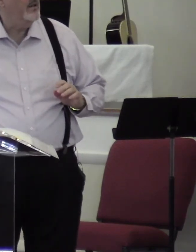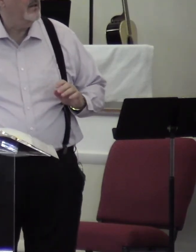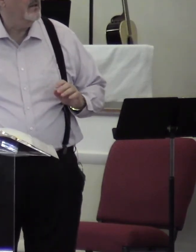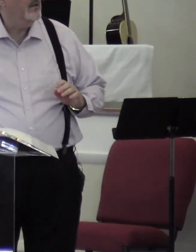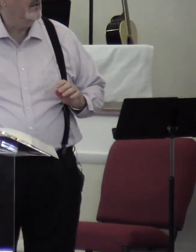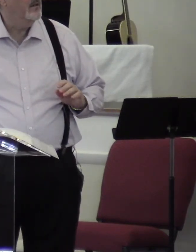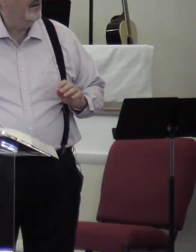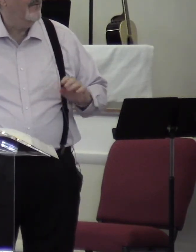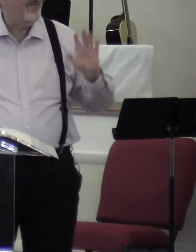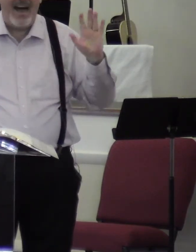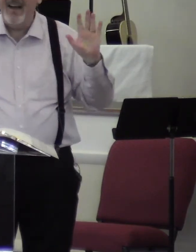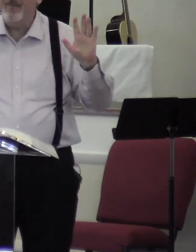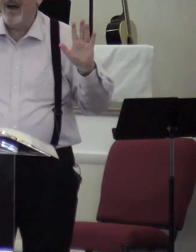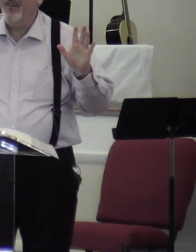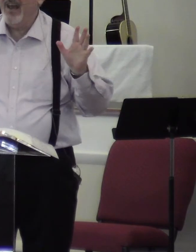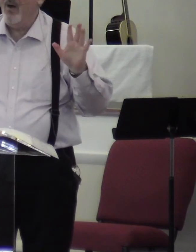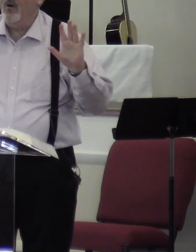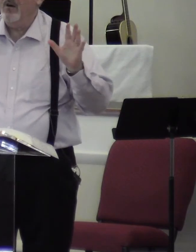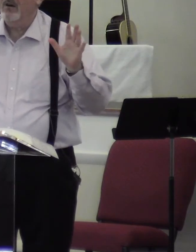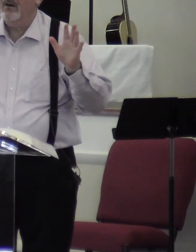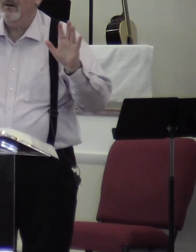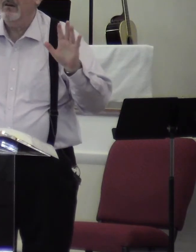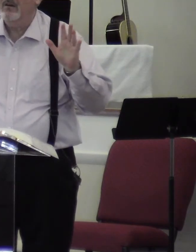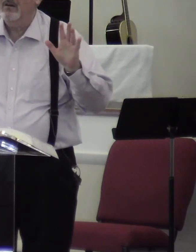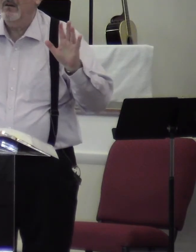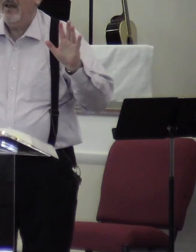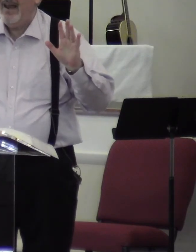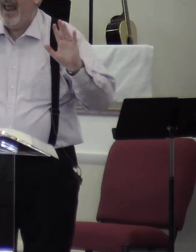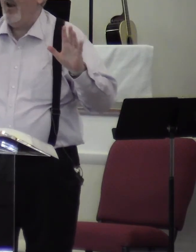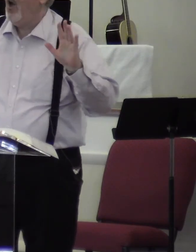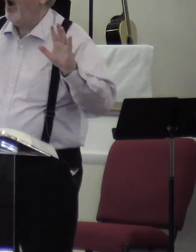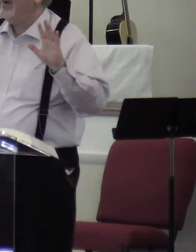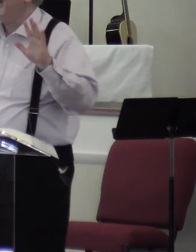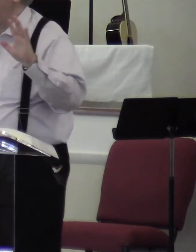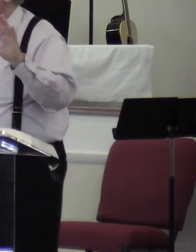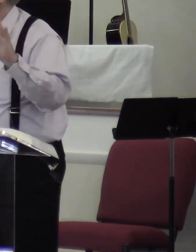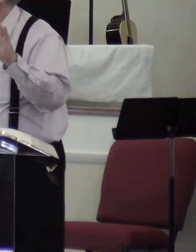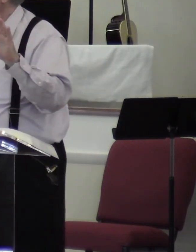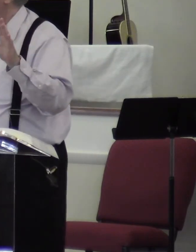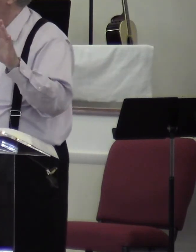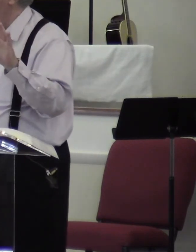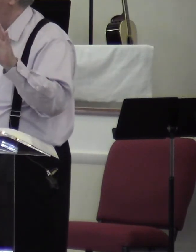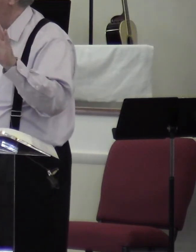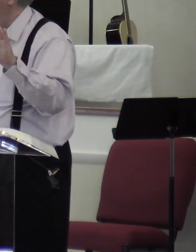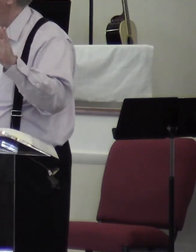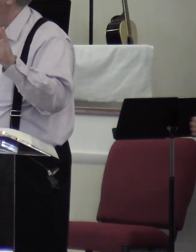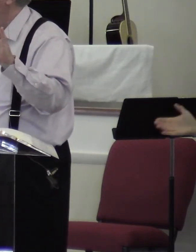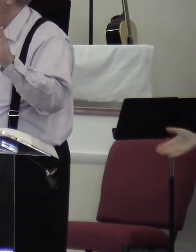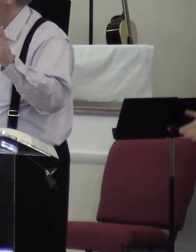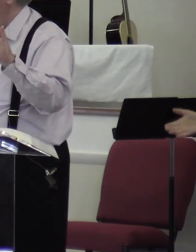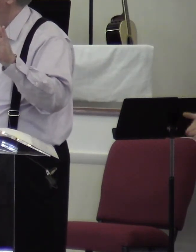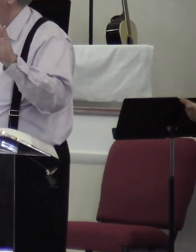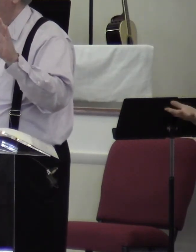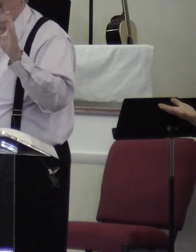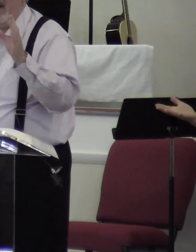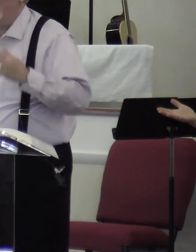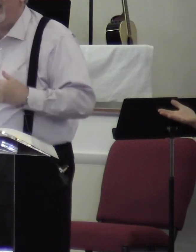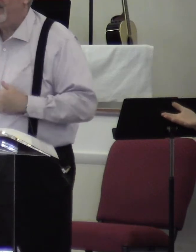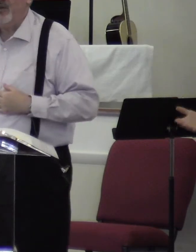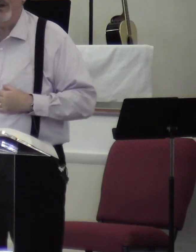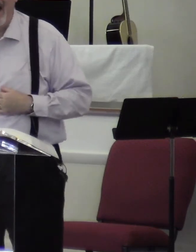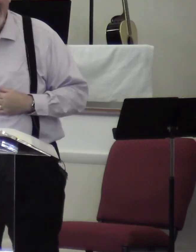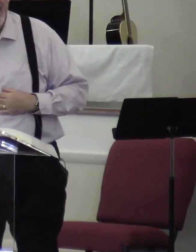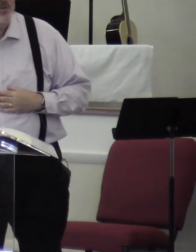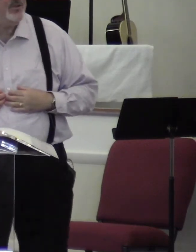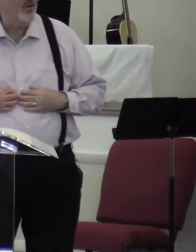going? 5 miles an hour? And how long can they push that car? I don't know